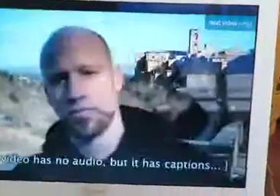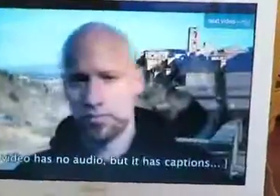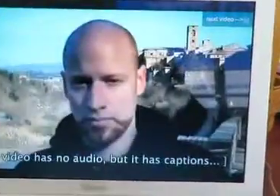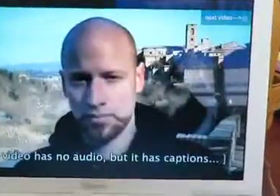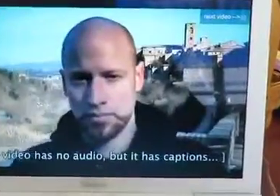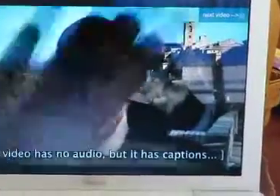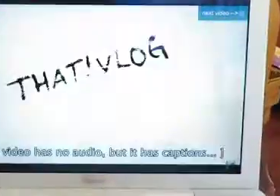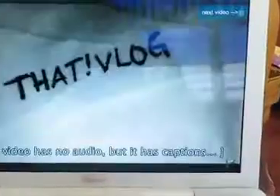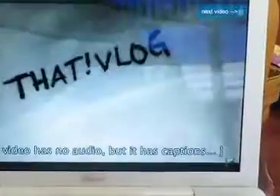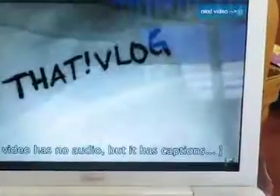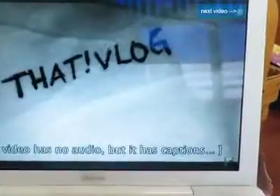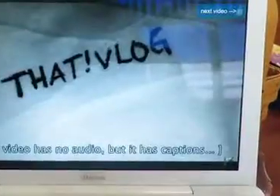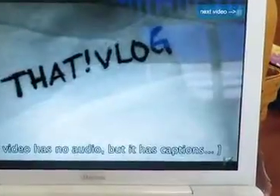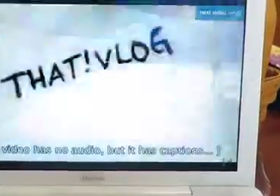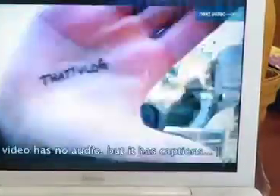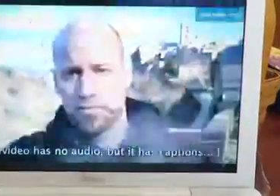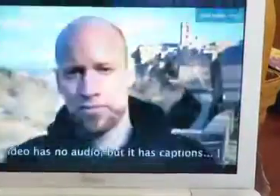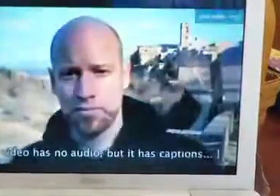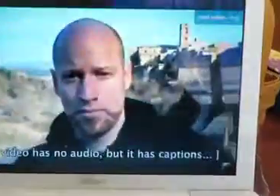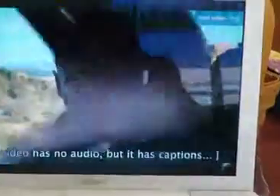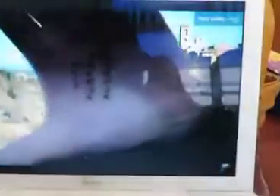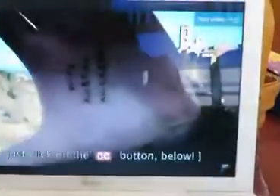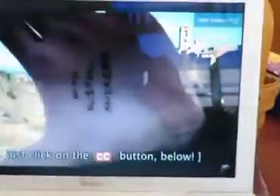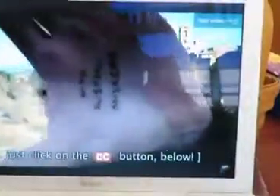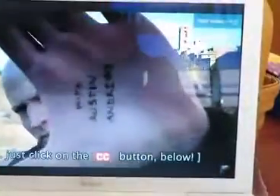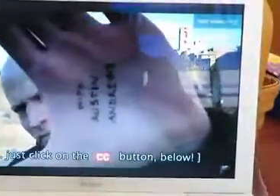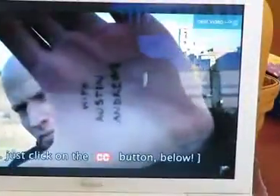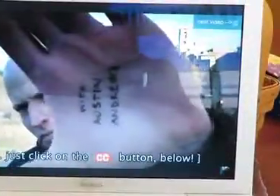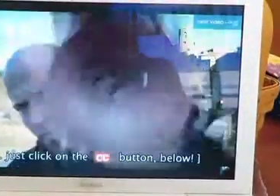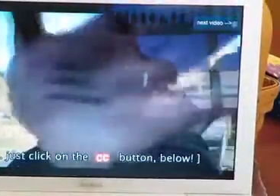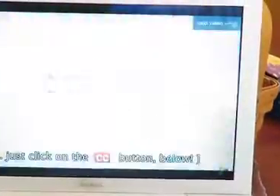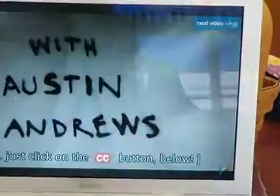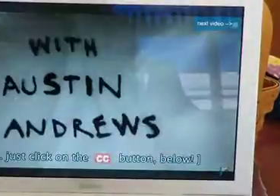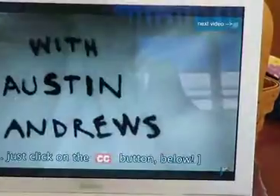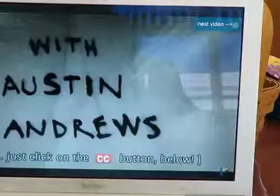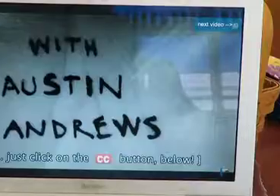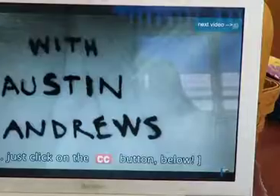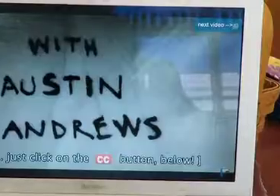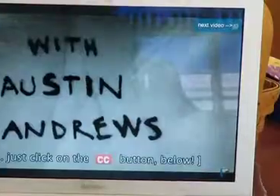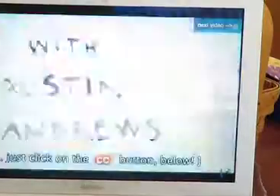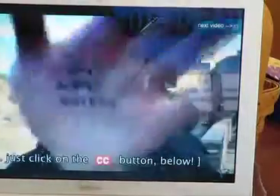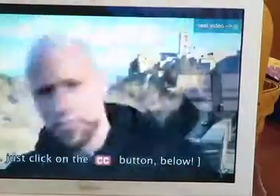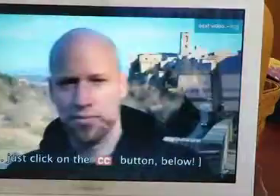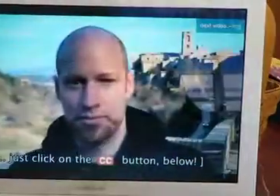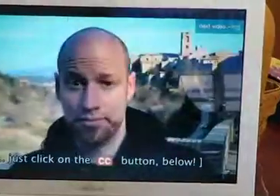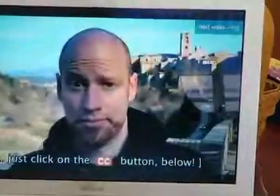So here we are. Let's go ahead and move on with the video. This is my vlog with Austin Andrews.